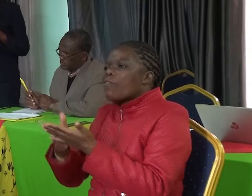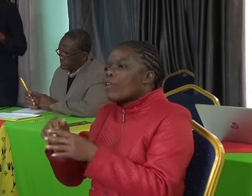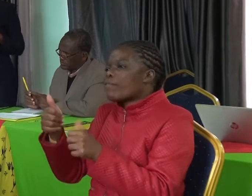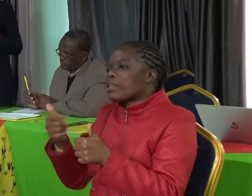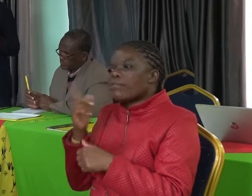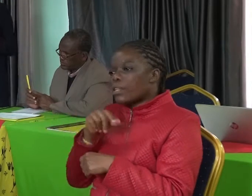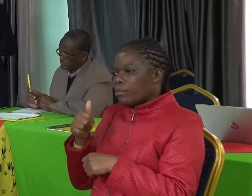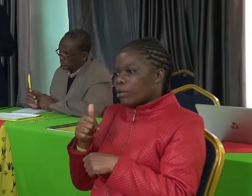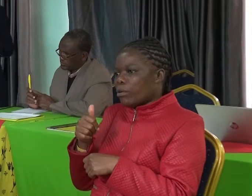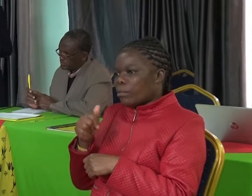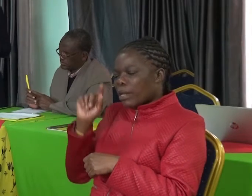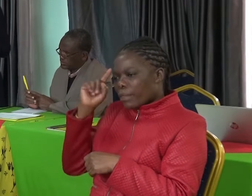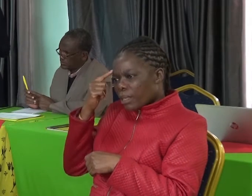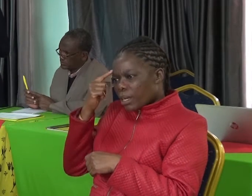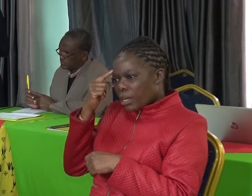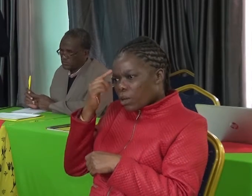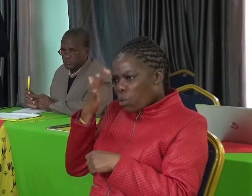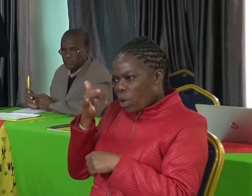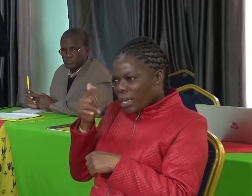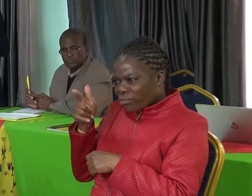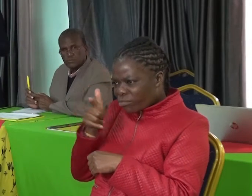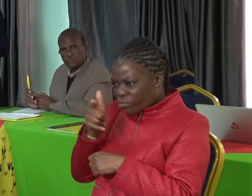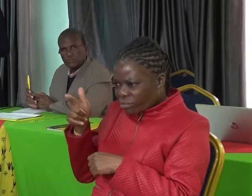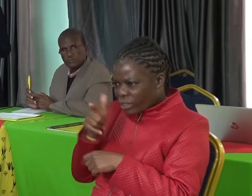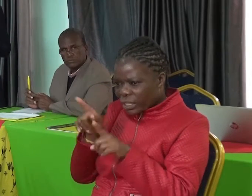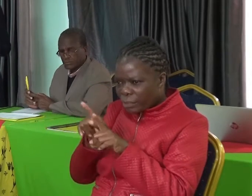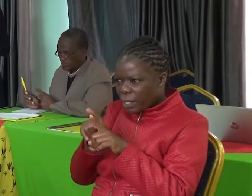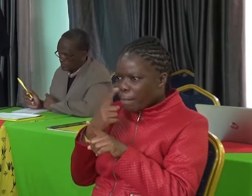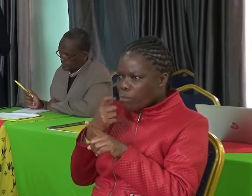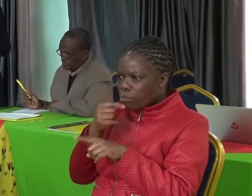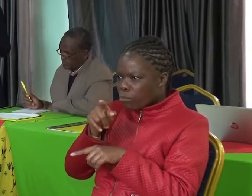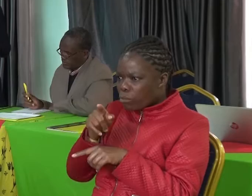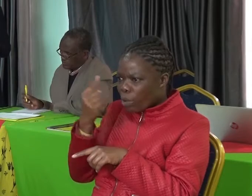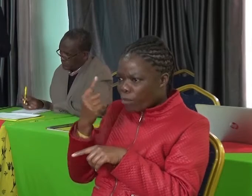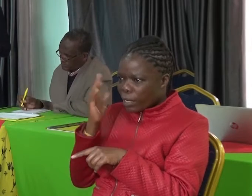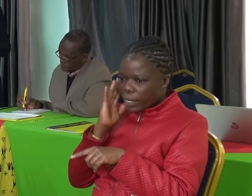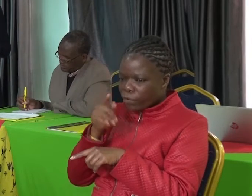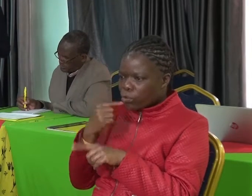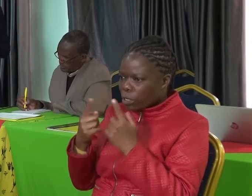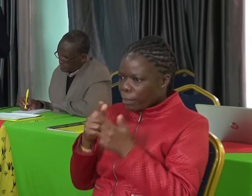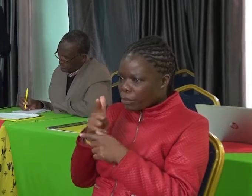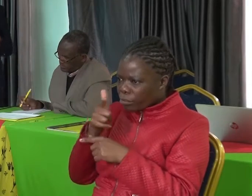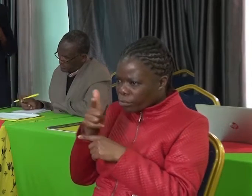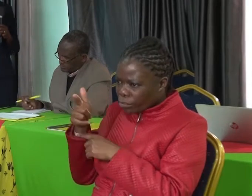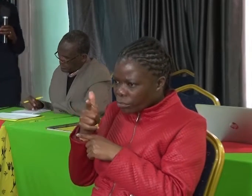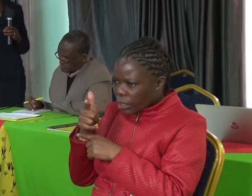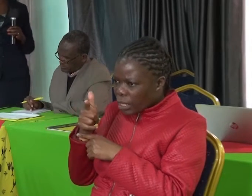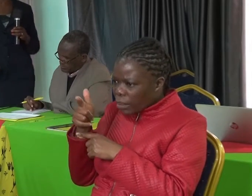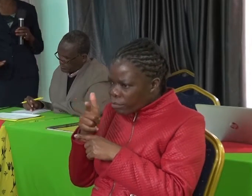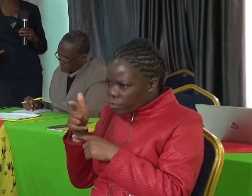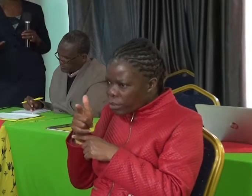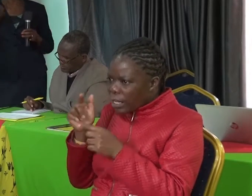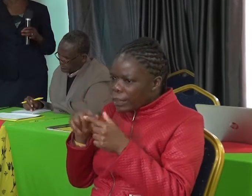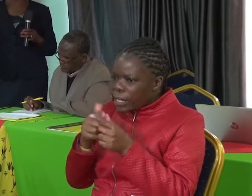not record? Ask the learner and record their responses, and then you carry the